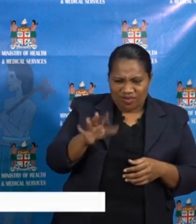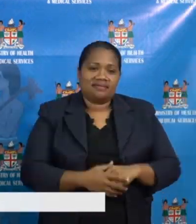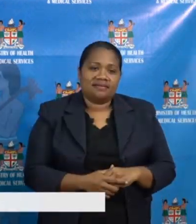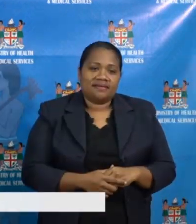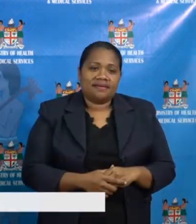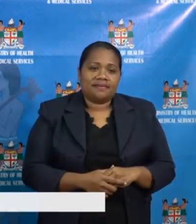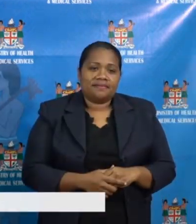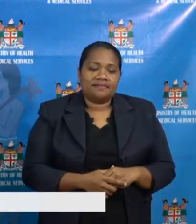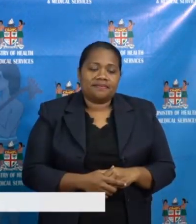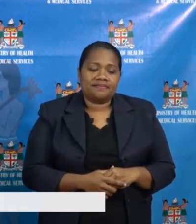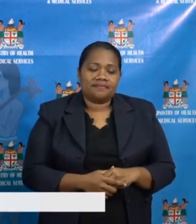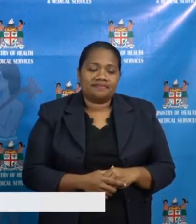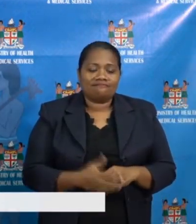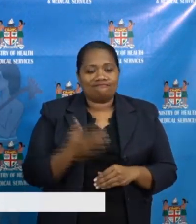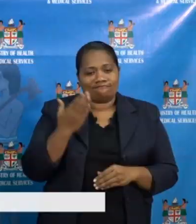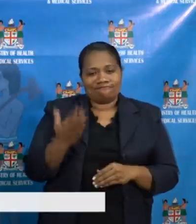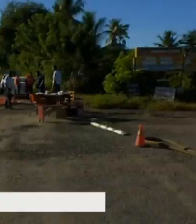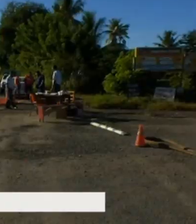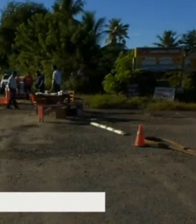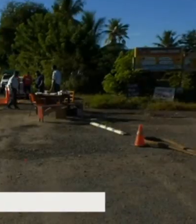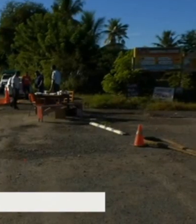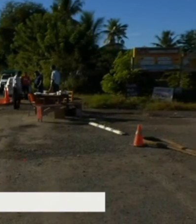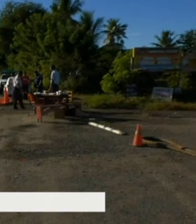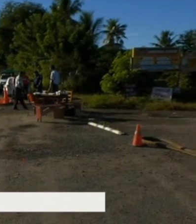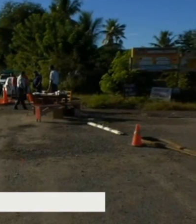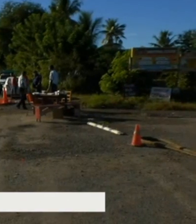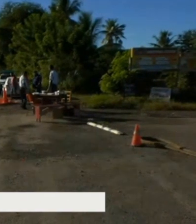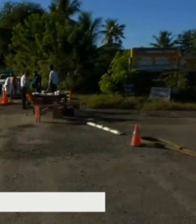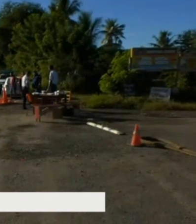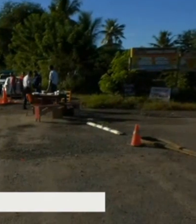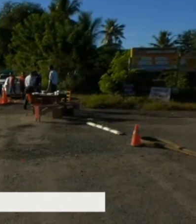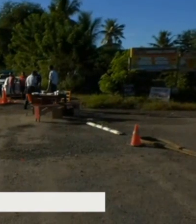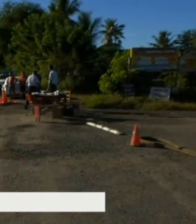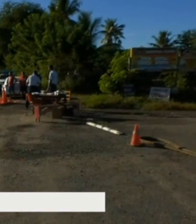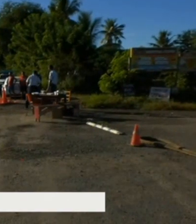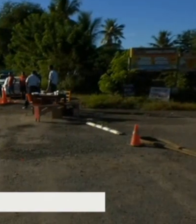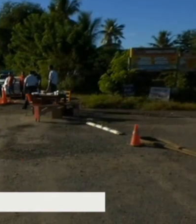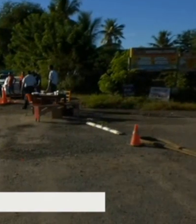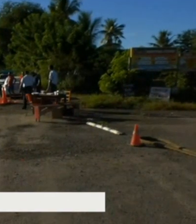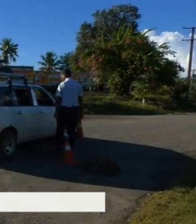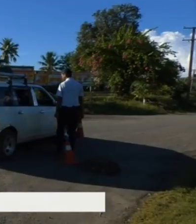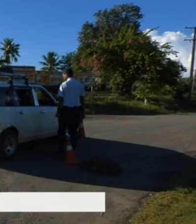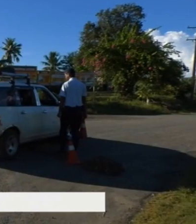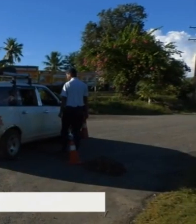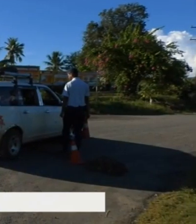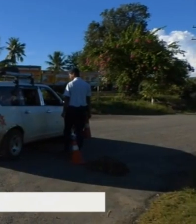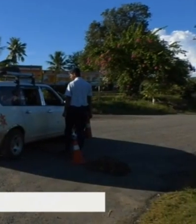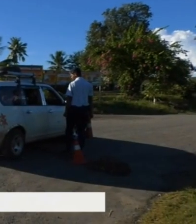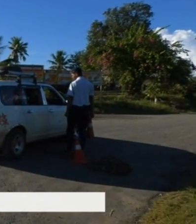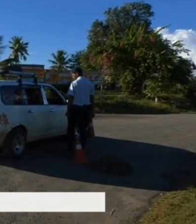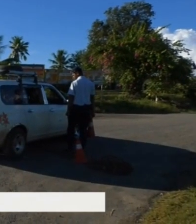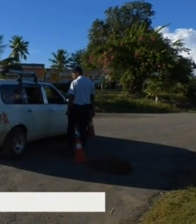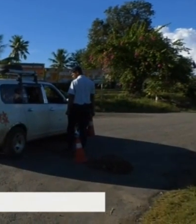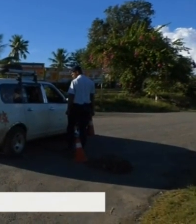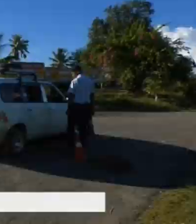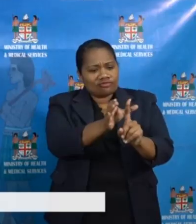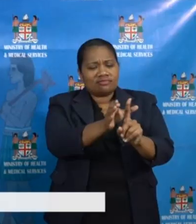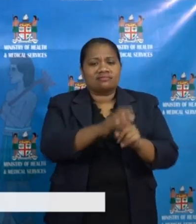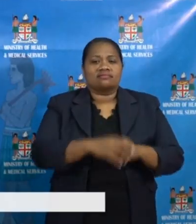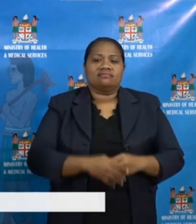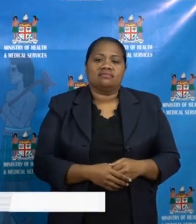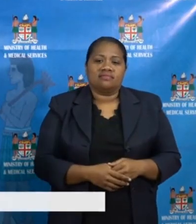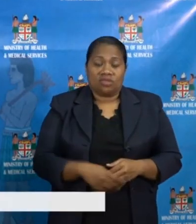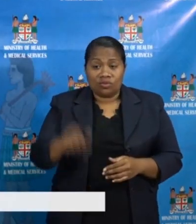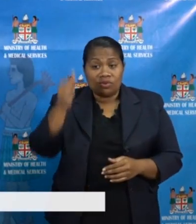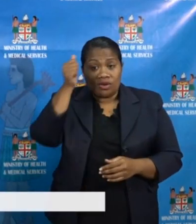have. Head of Health Protection, Dr. Alisha Sahu Khan outlines why there is a fear of more cases being detected. We know